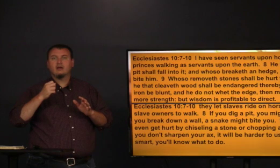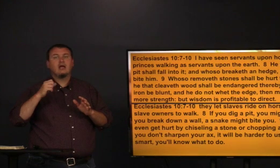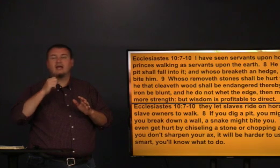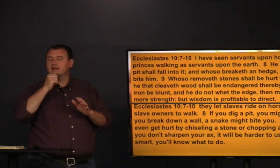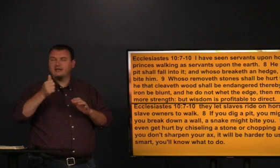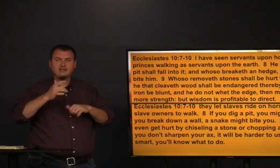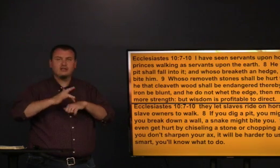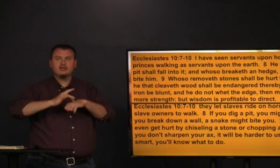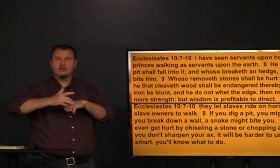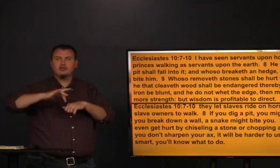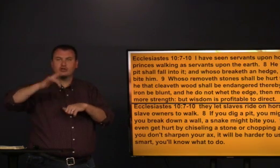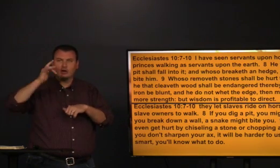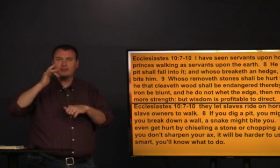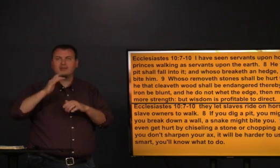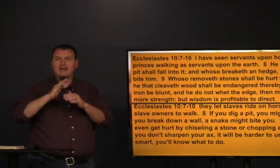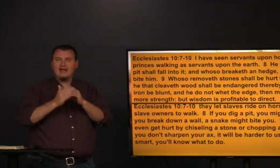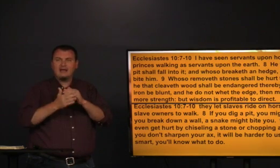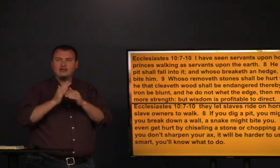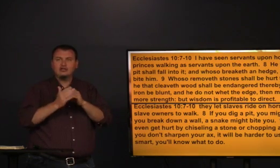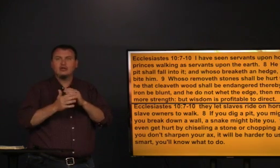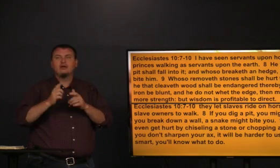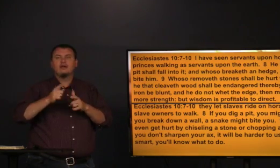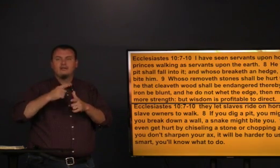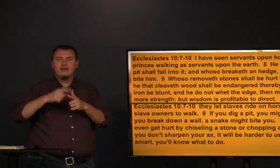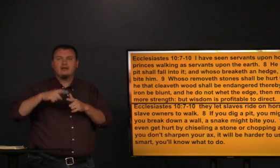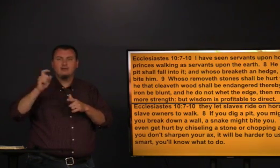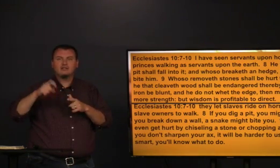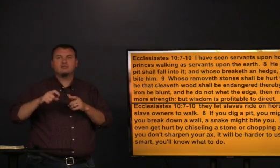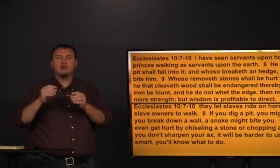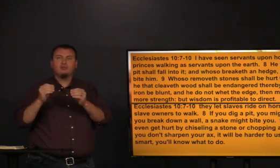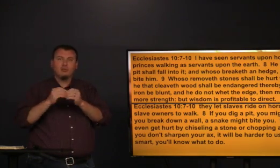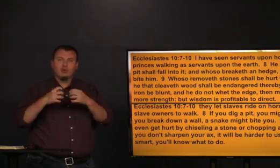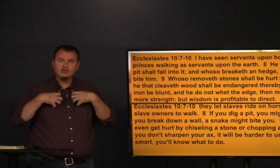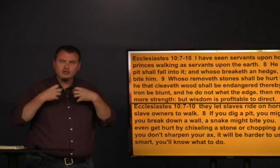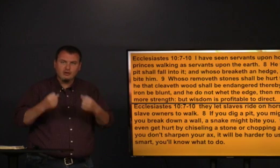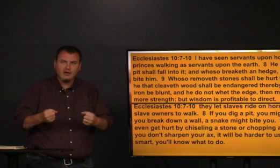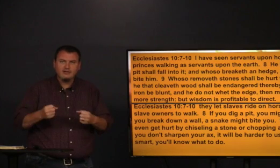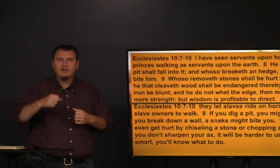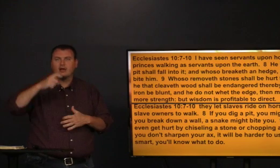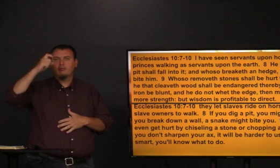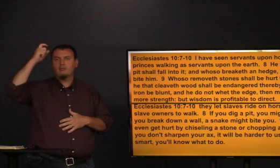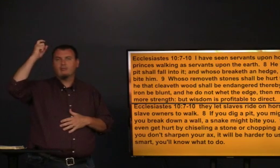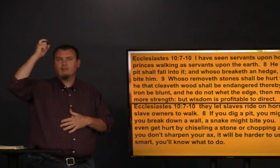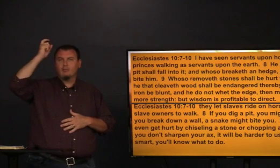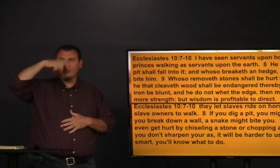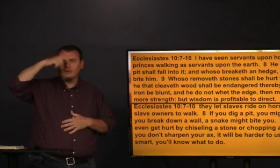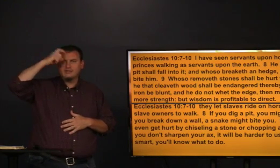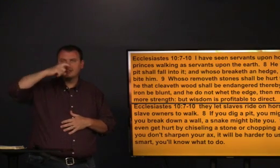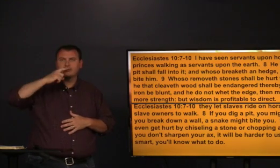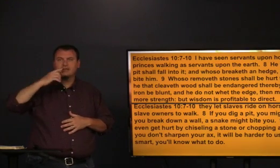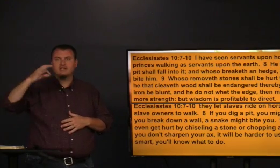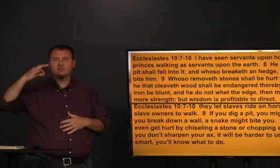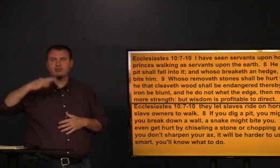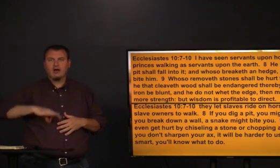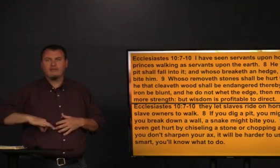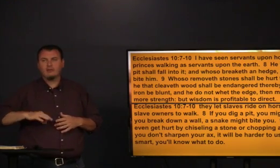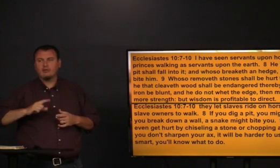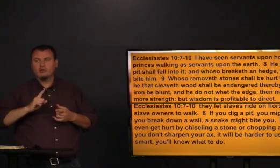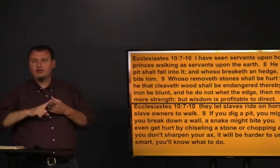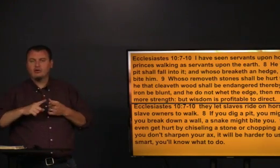and he doesn't sharpen the edge, then he must put more strength. But wisdom is profitable